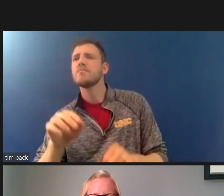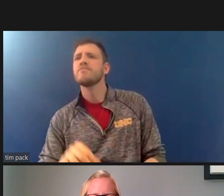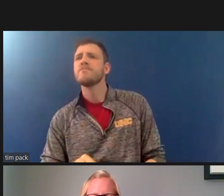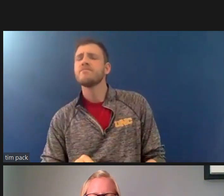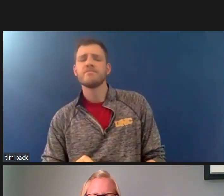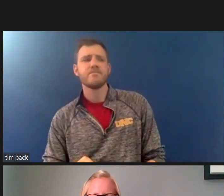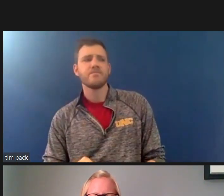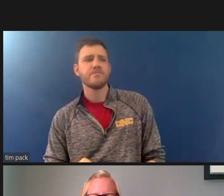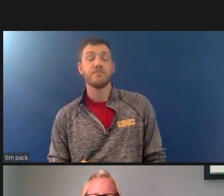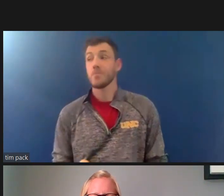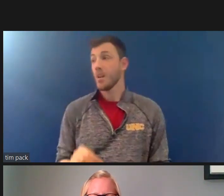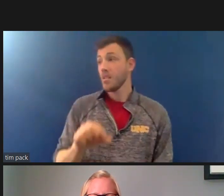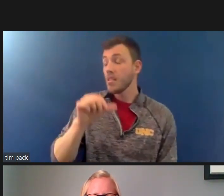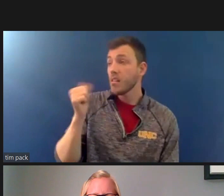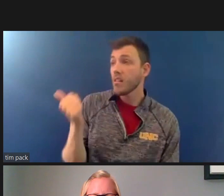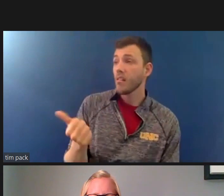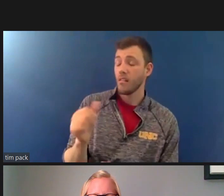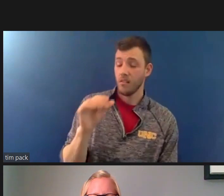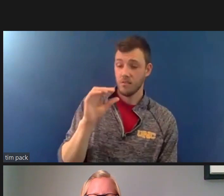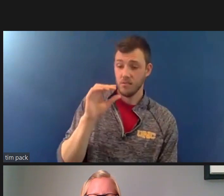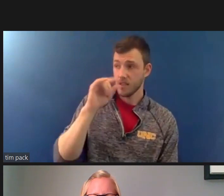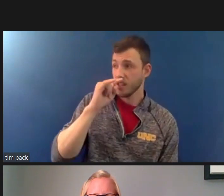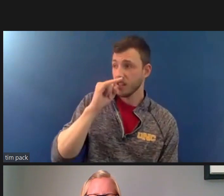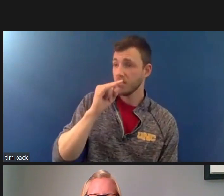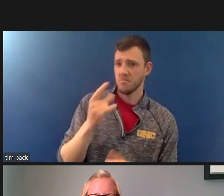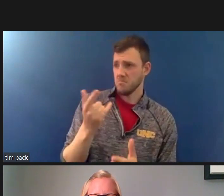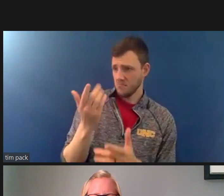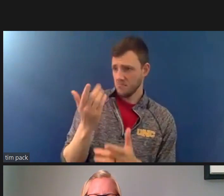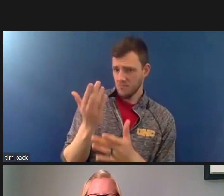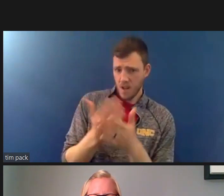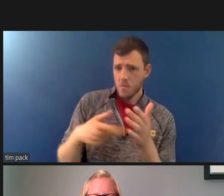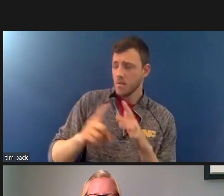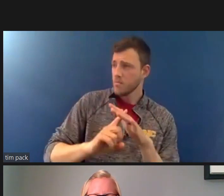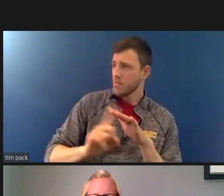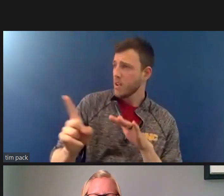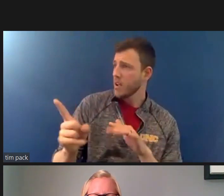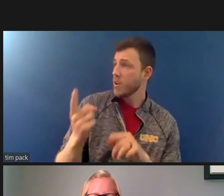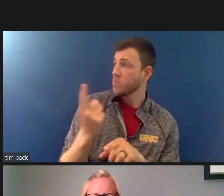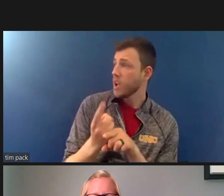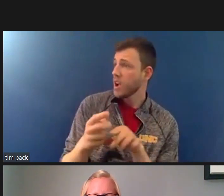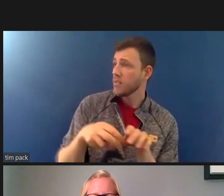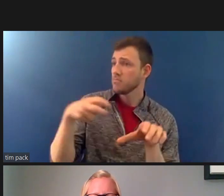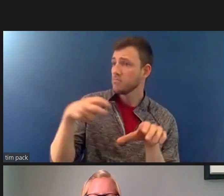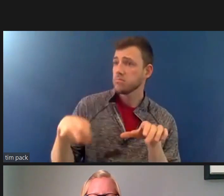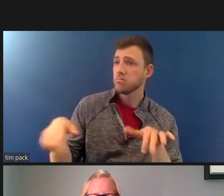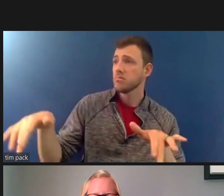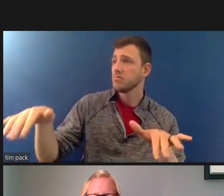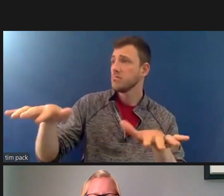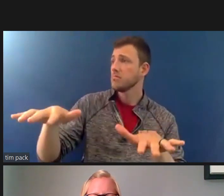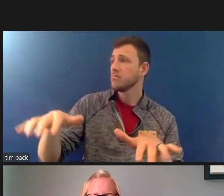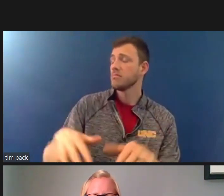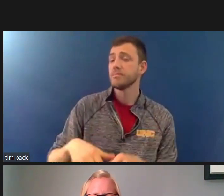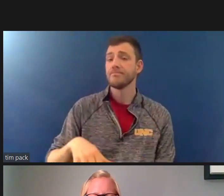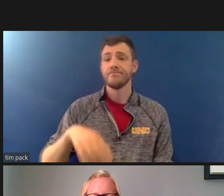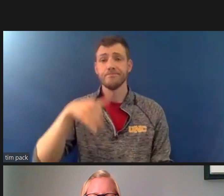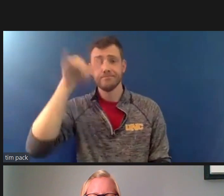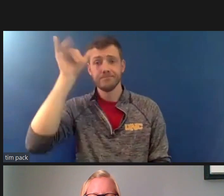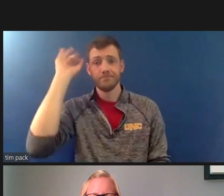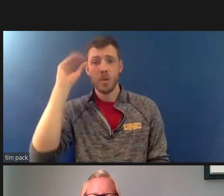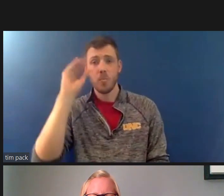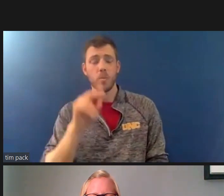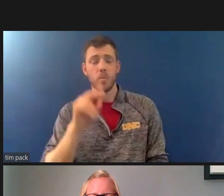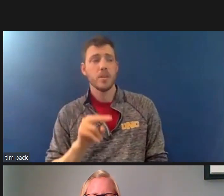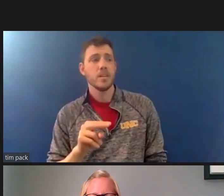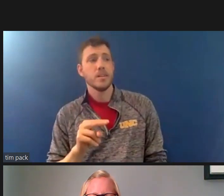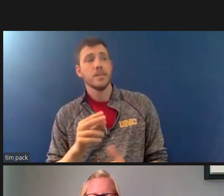kids," the fat boy went on. "Some of them must have got out. They must have, mustn't they?" The fair boy began to pick his way